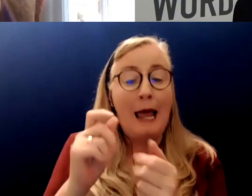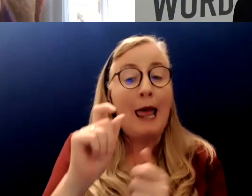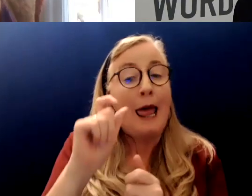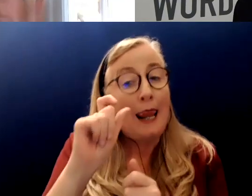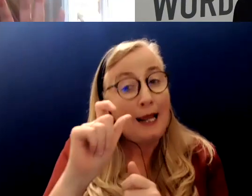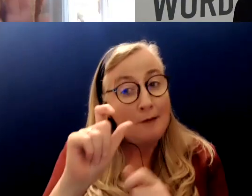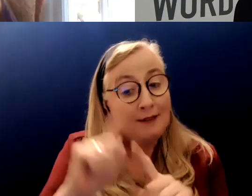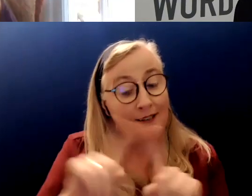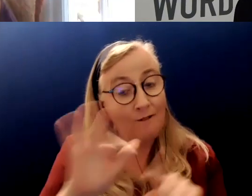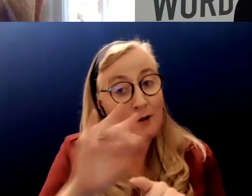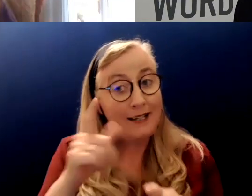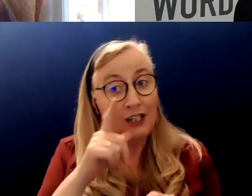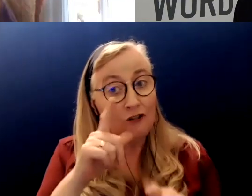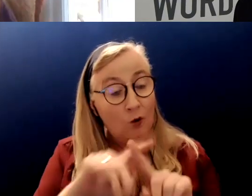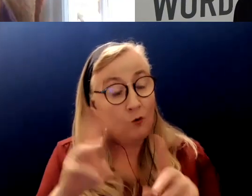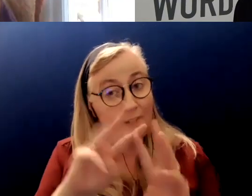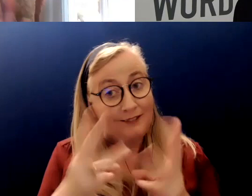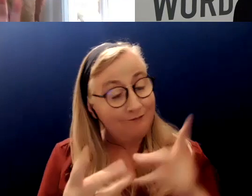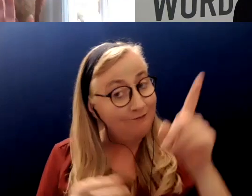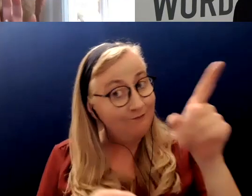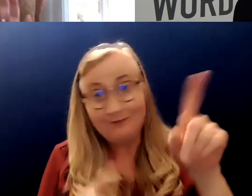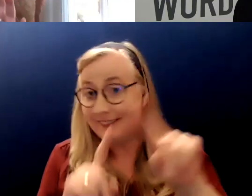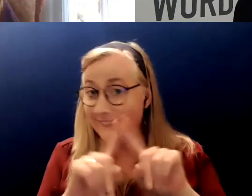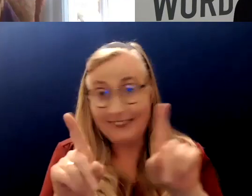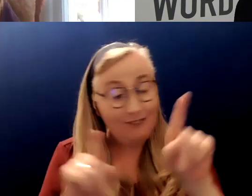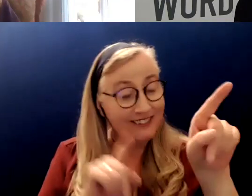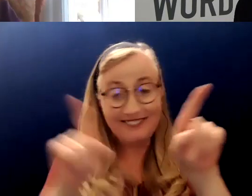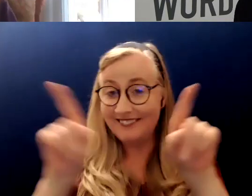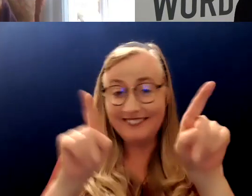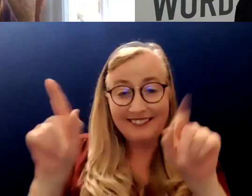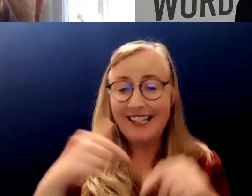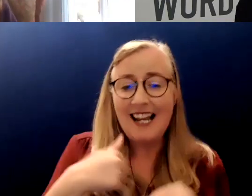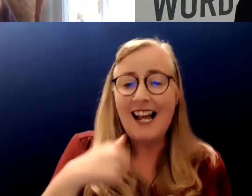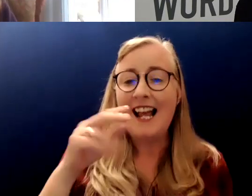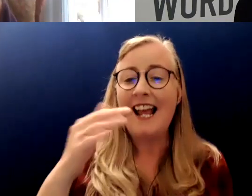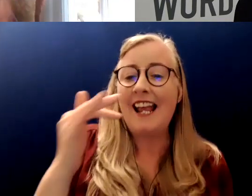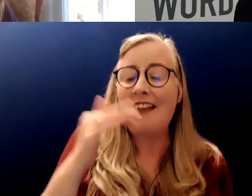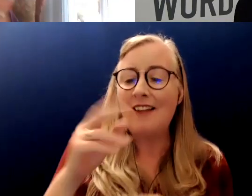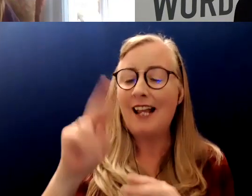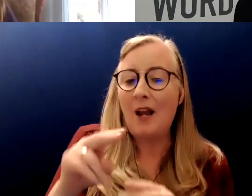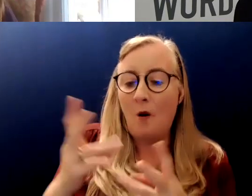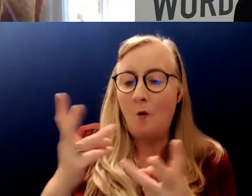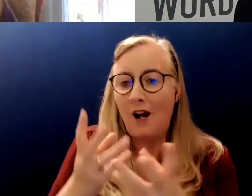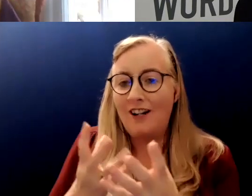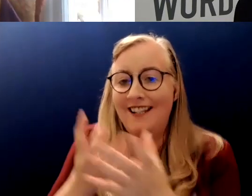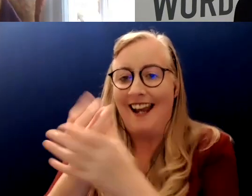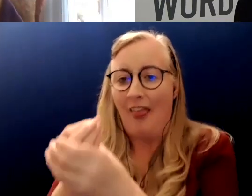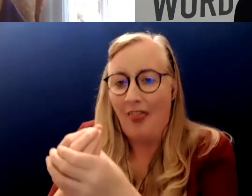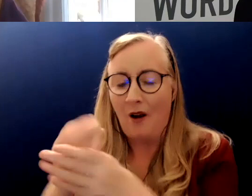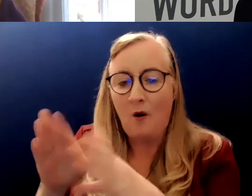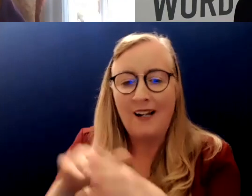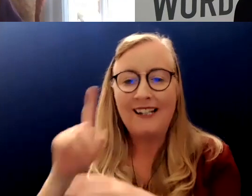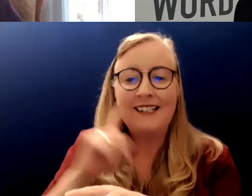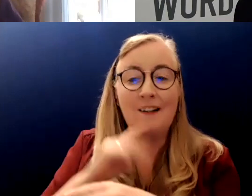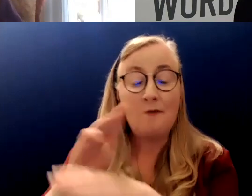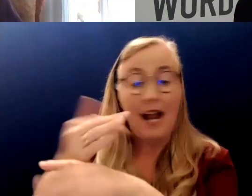hearing world and their issues. I could see working together with deaf parents to come up with this, because I can never